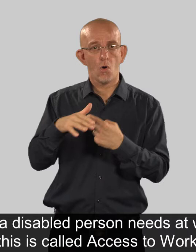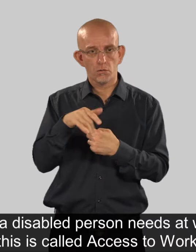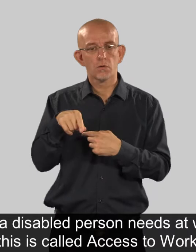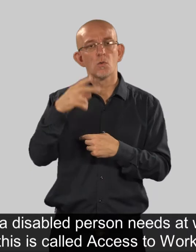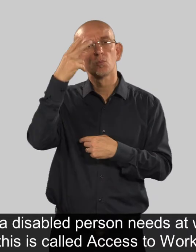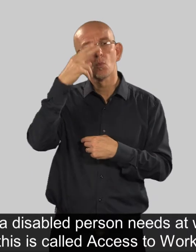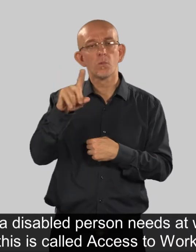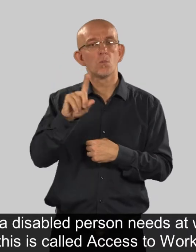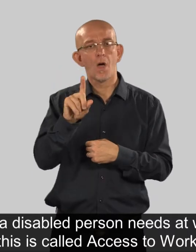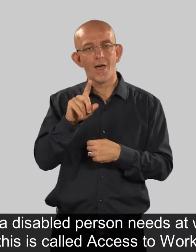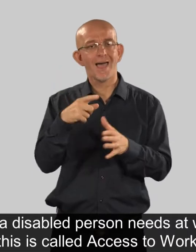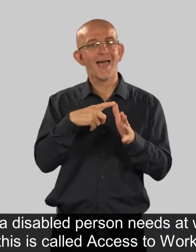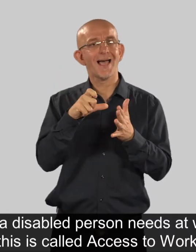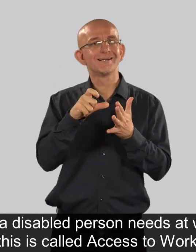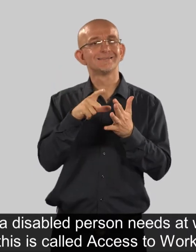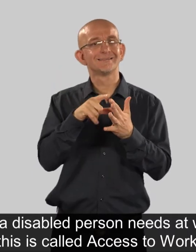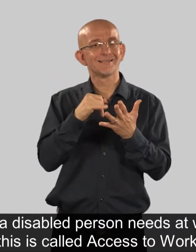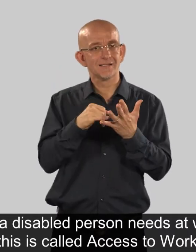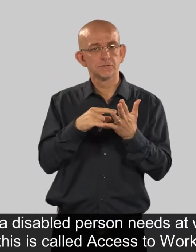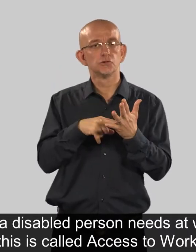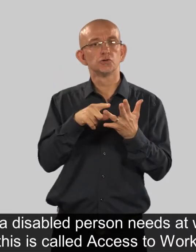This is called access to work.